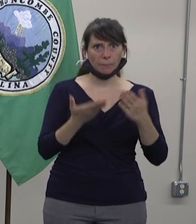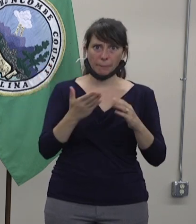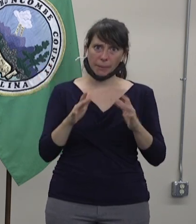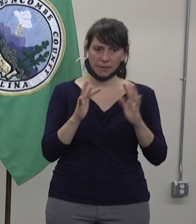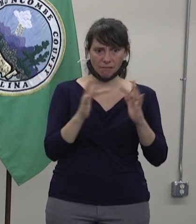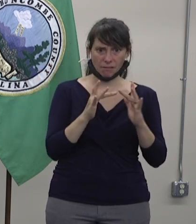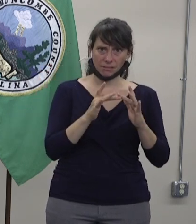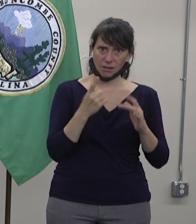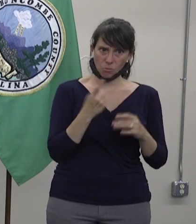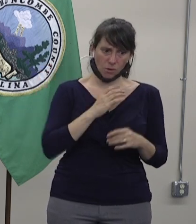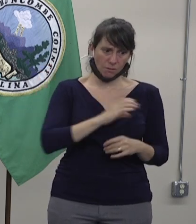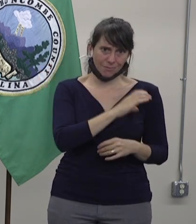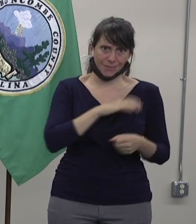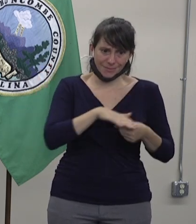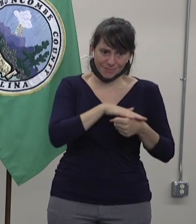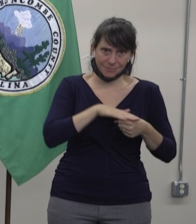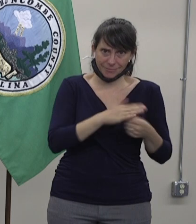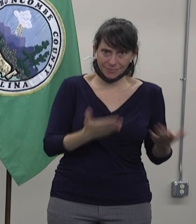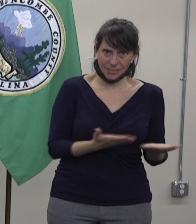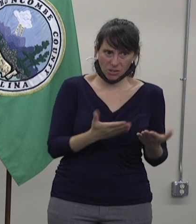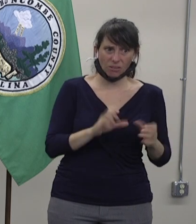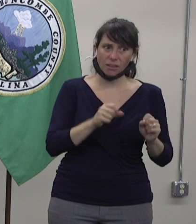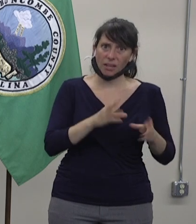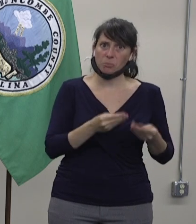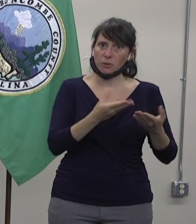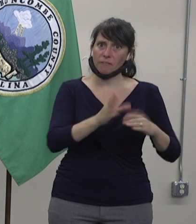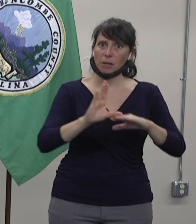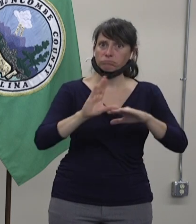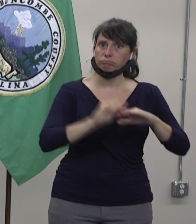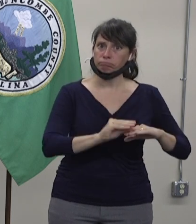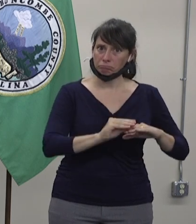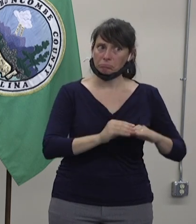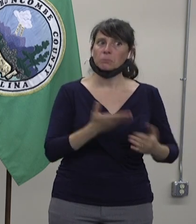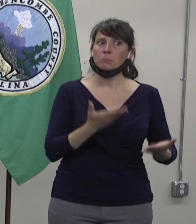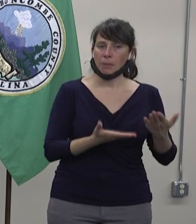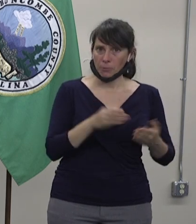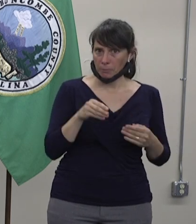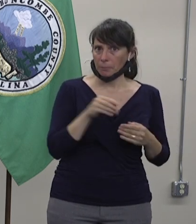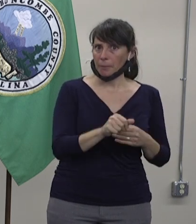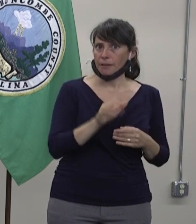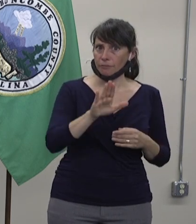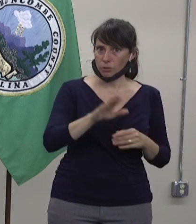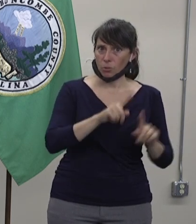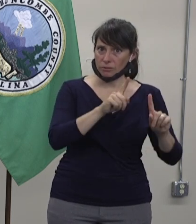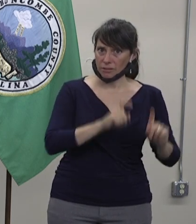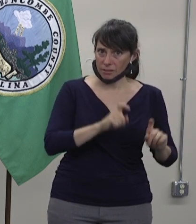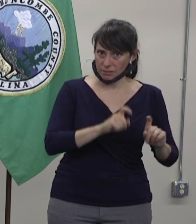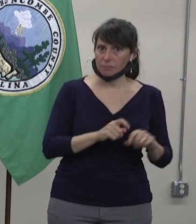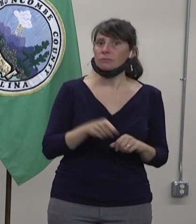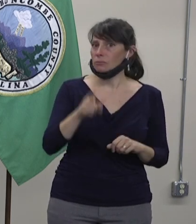that offers discounted fees or programs that cover the cost of testing and your visit.